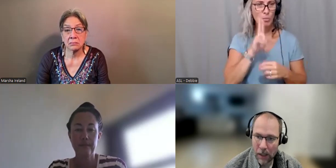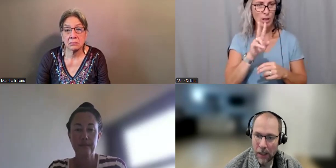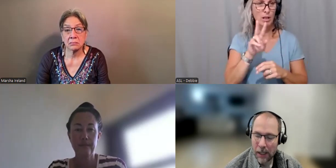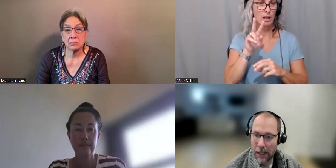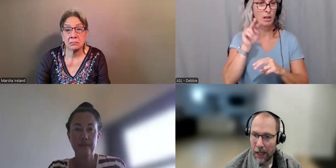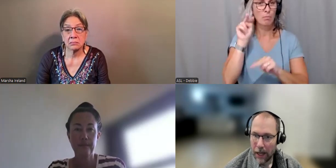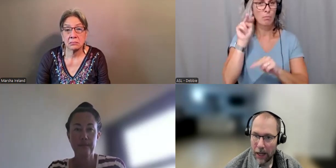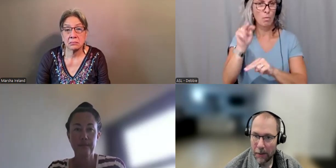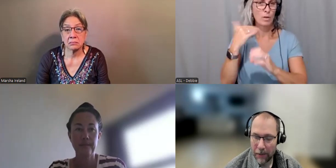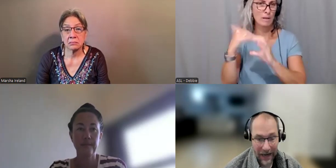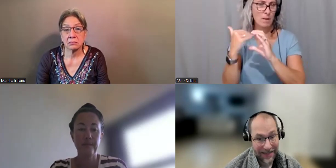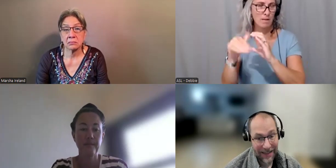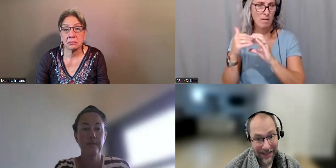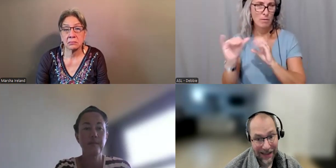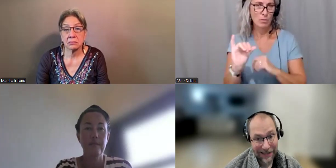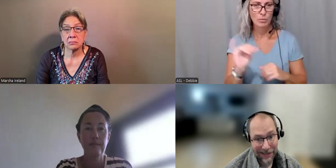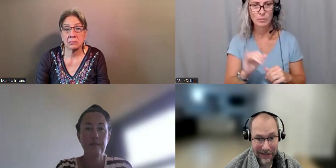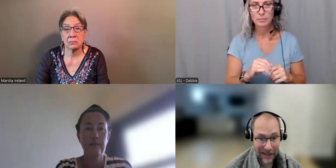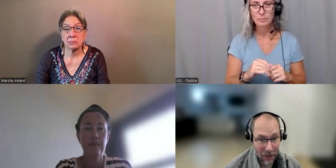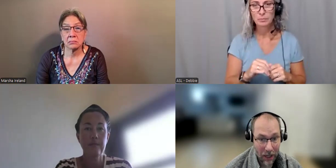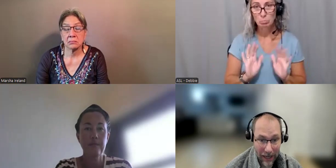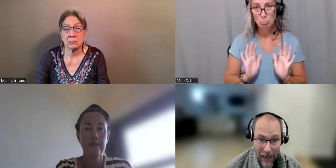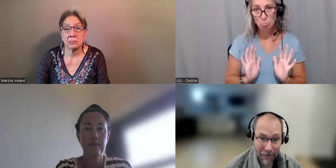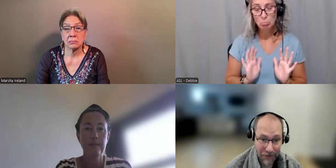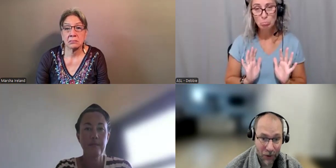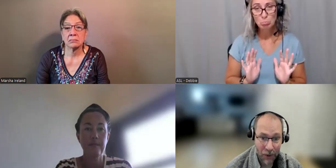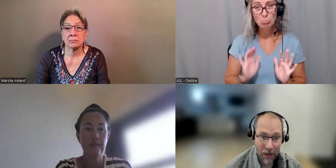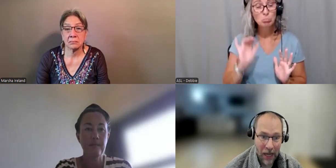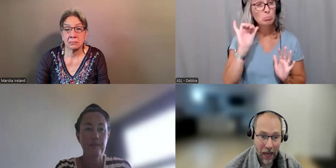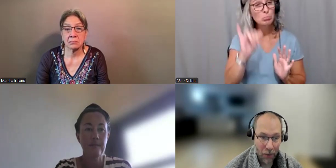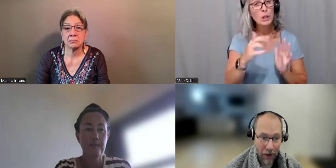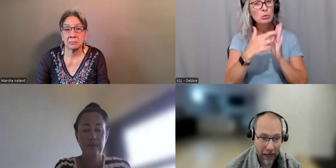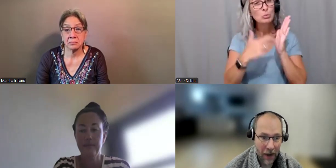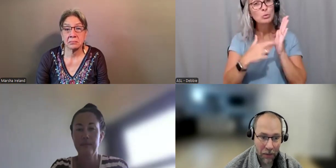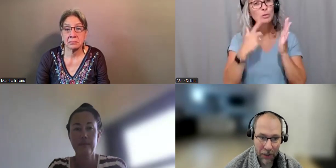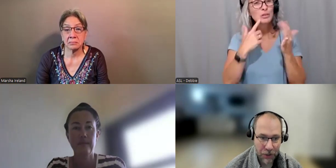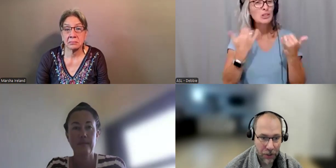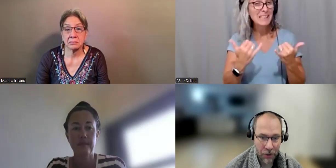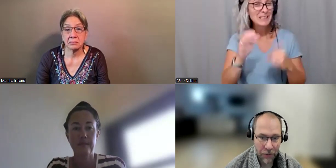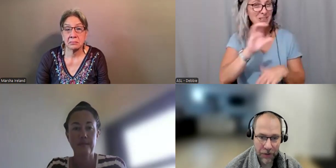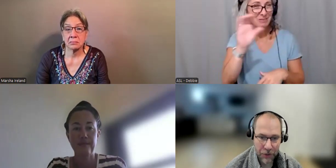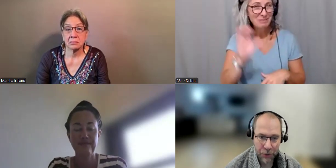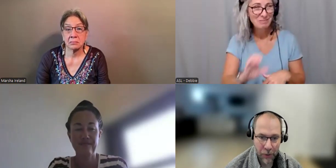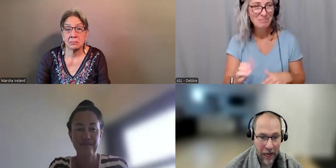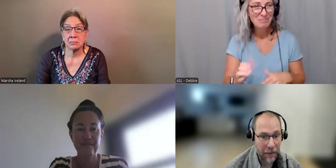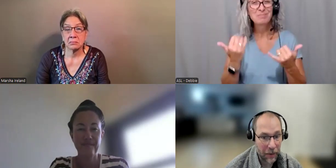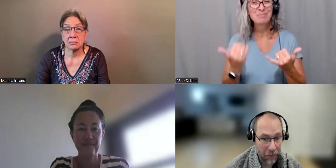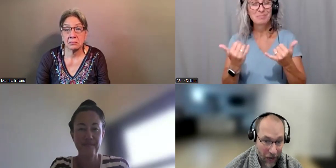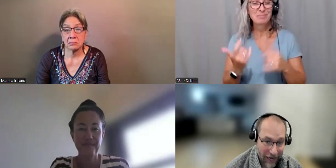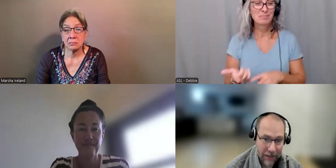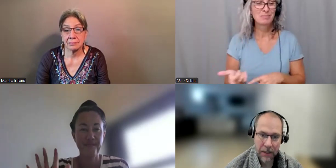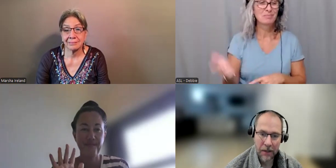well. I think that's all I have. So right now I'm going to turn it over to